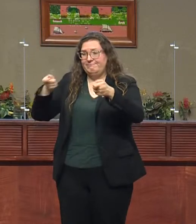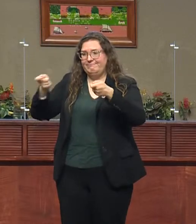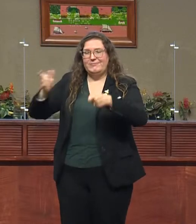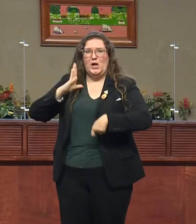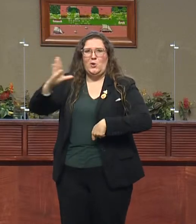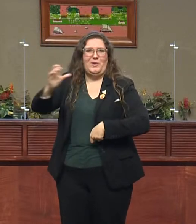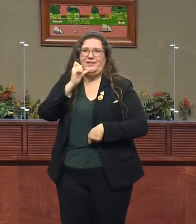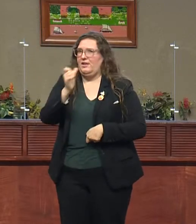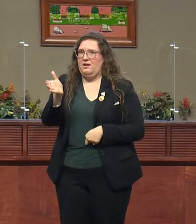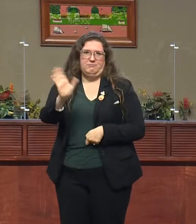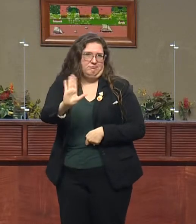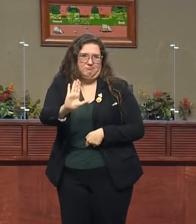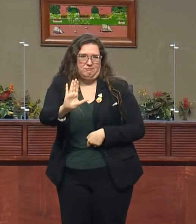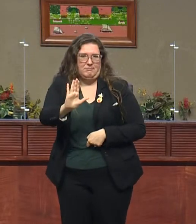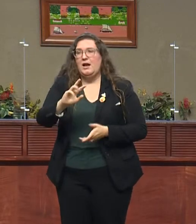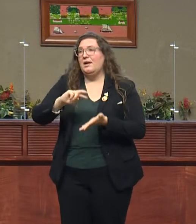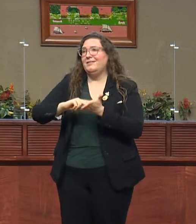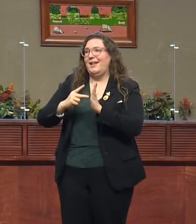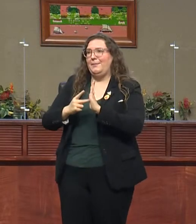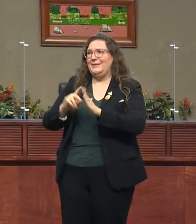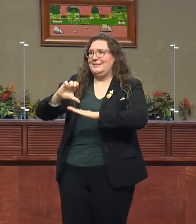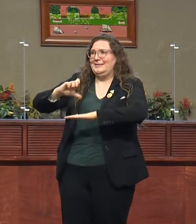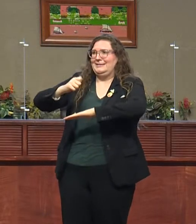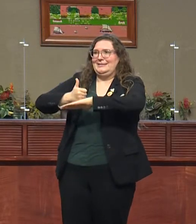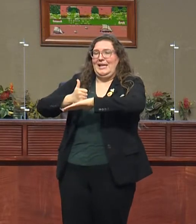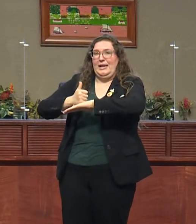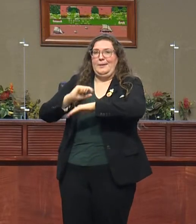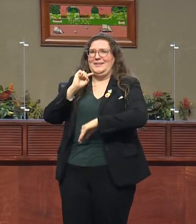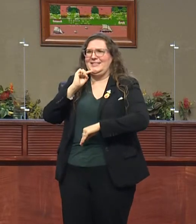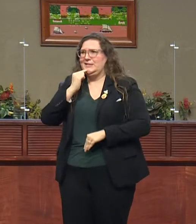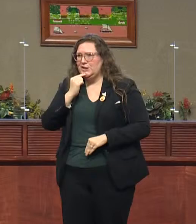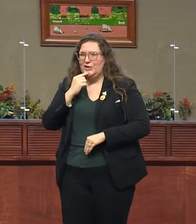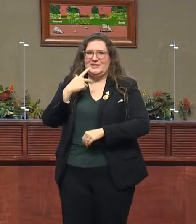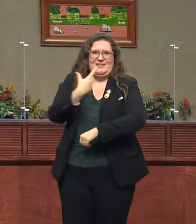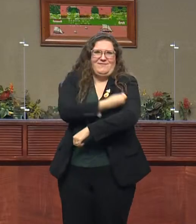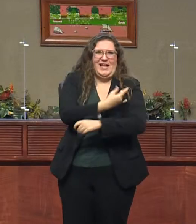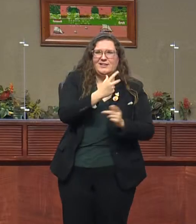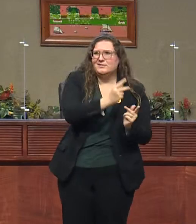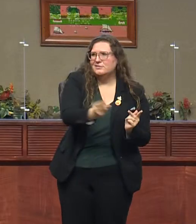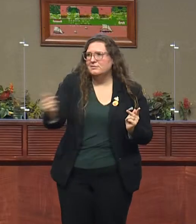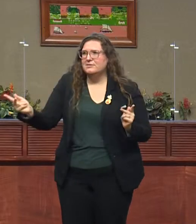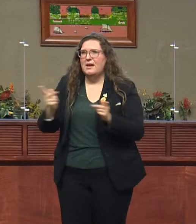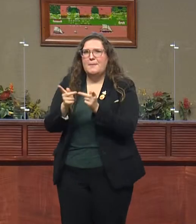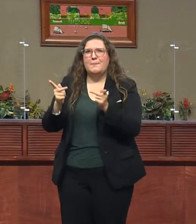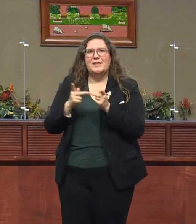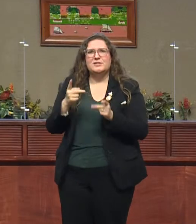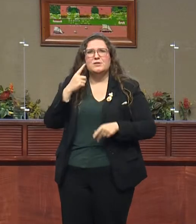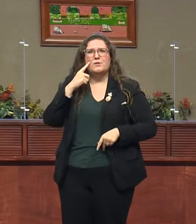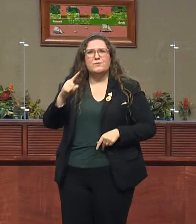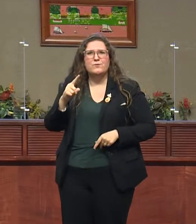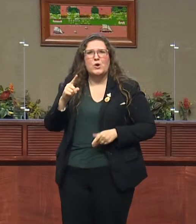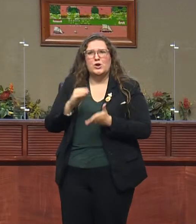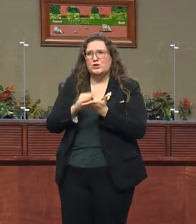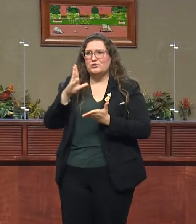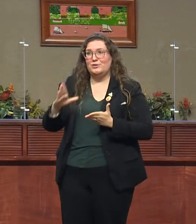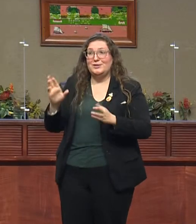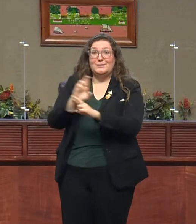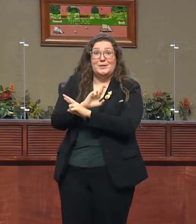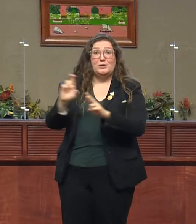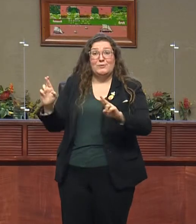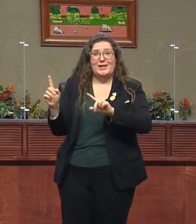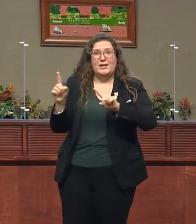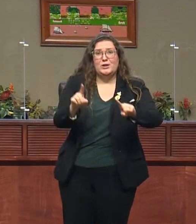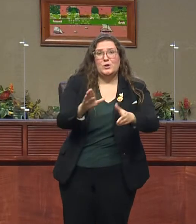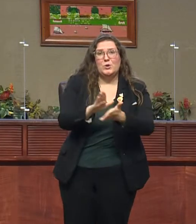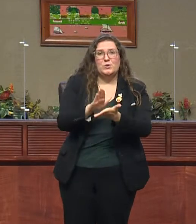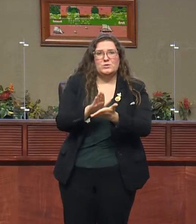open intense vaccinations during the summer for students to have the vaccine ready for school, because we